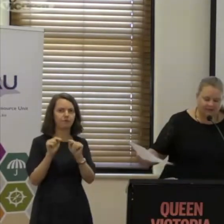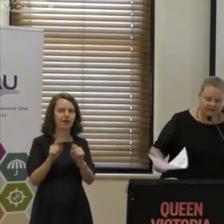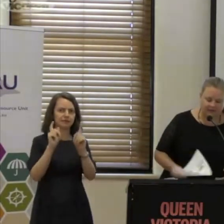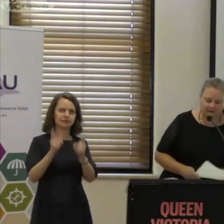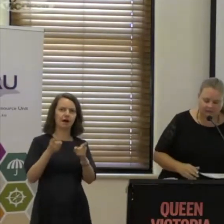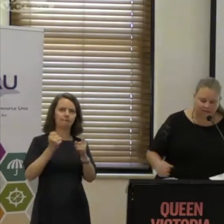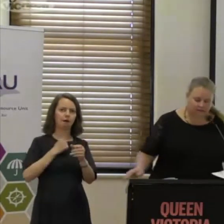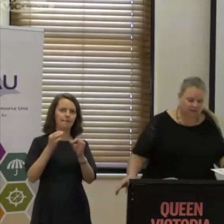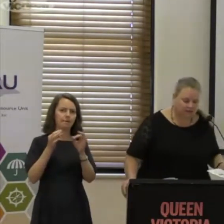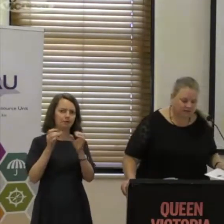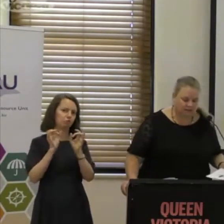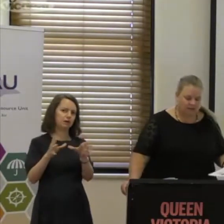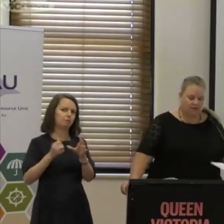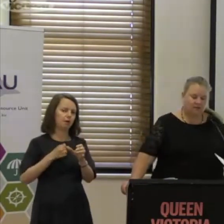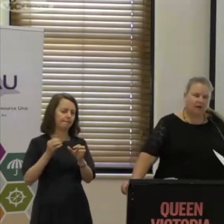And in the starting,